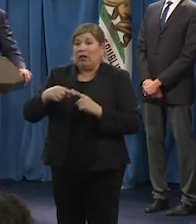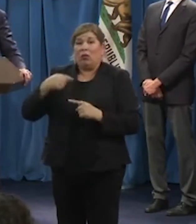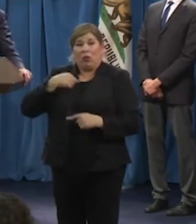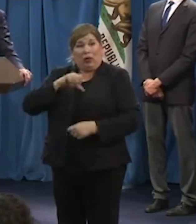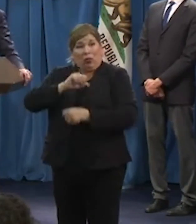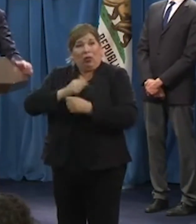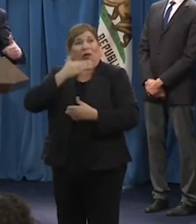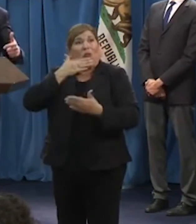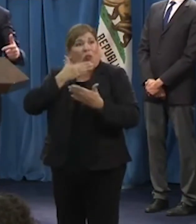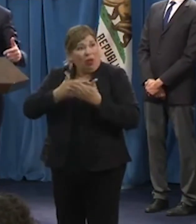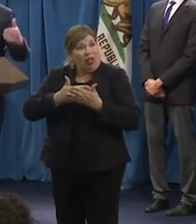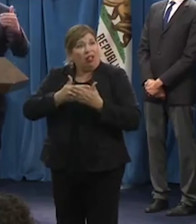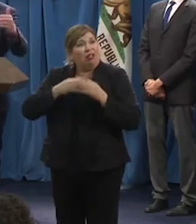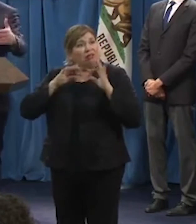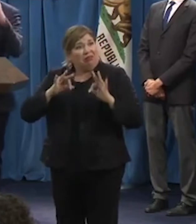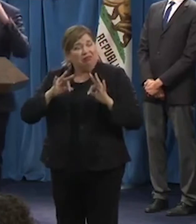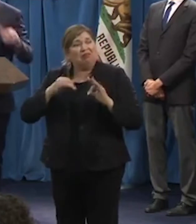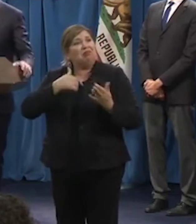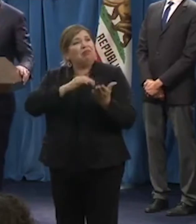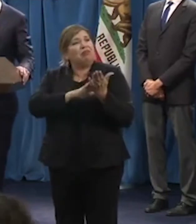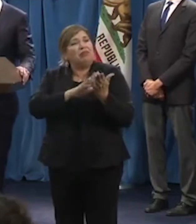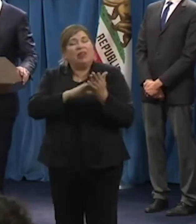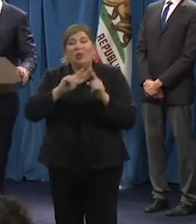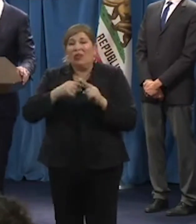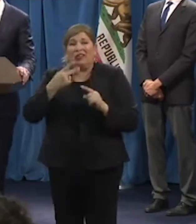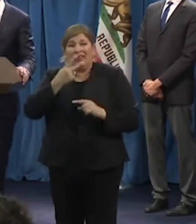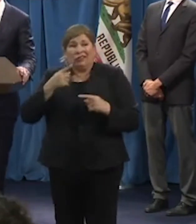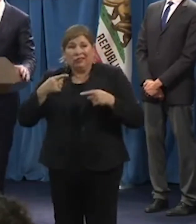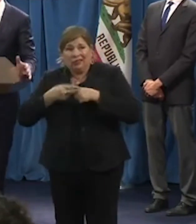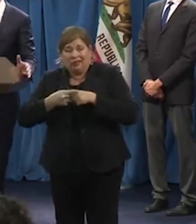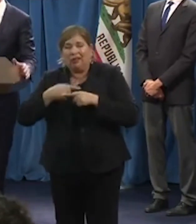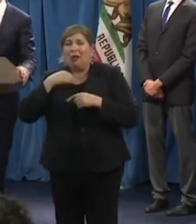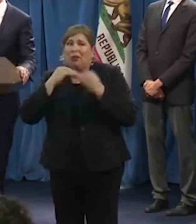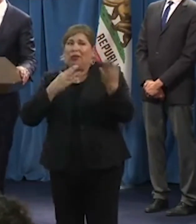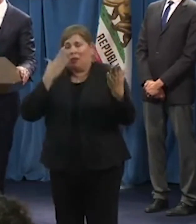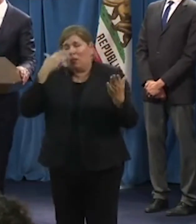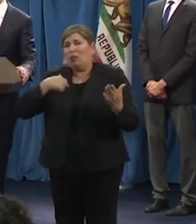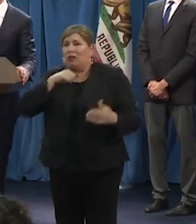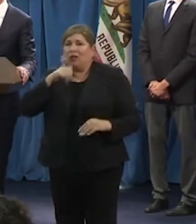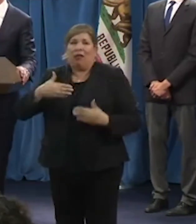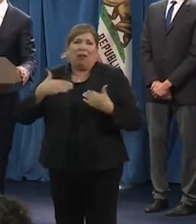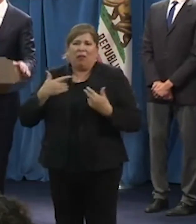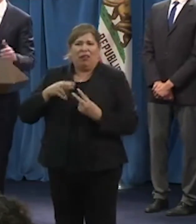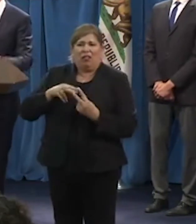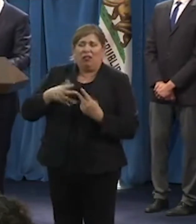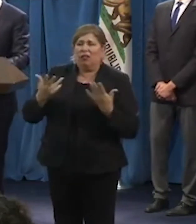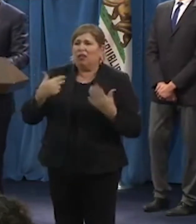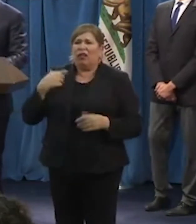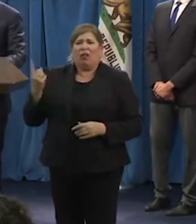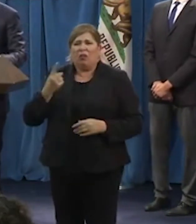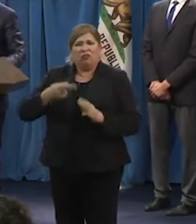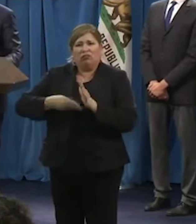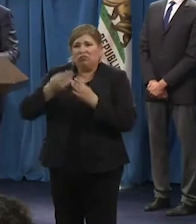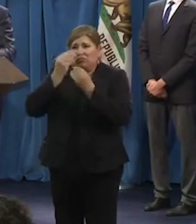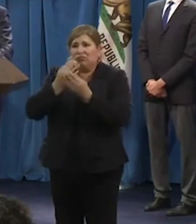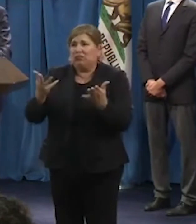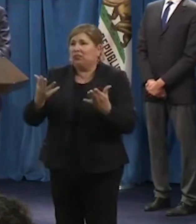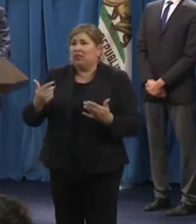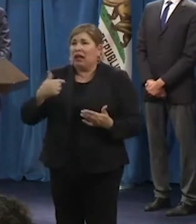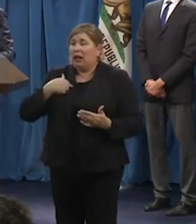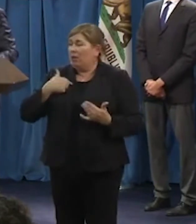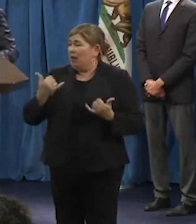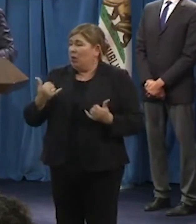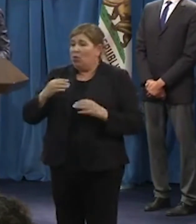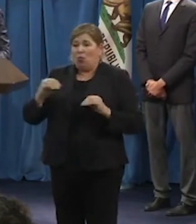working well together, I express it. When we're not, I'll express it. And I have nothing to say to create a